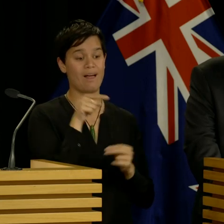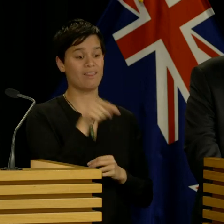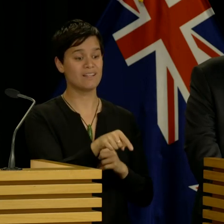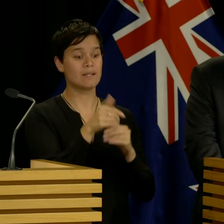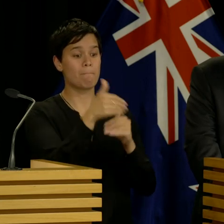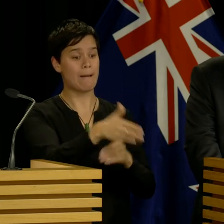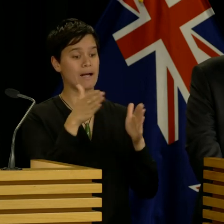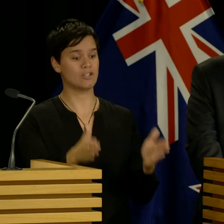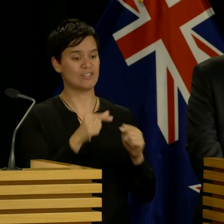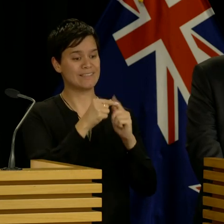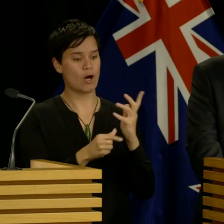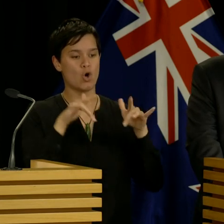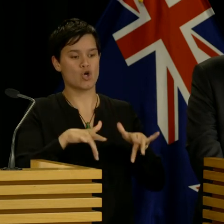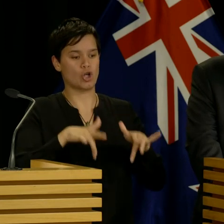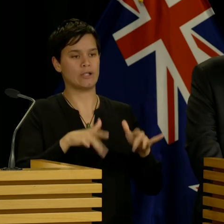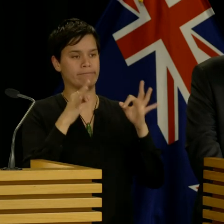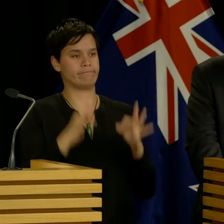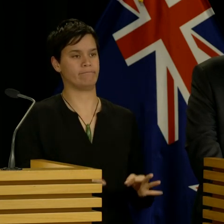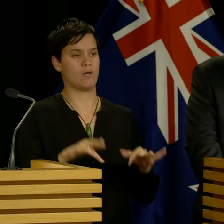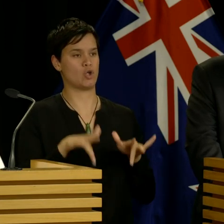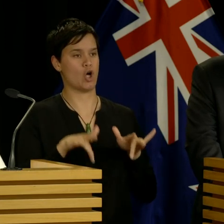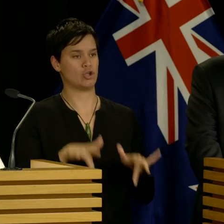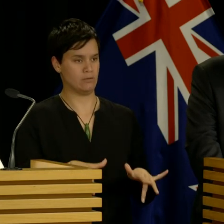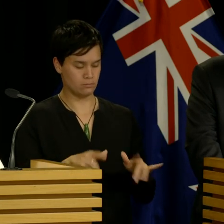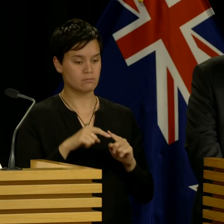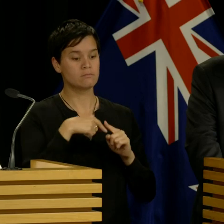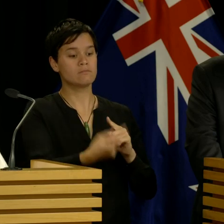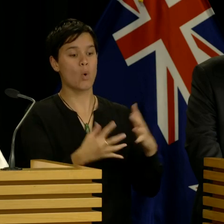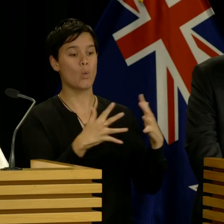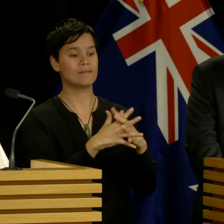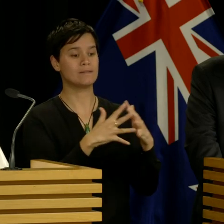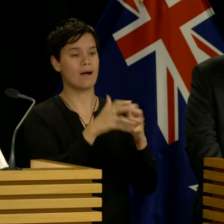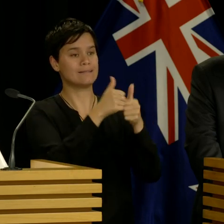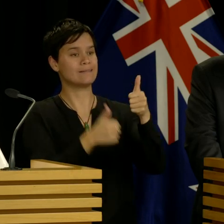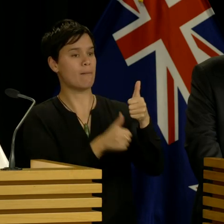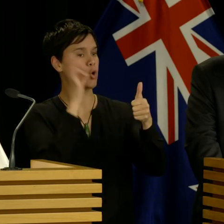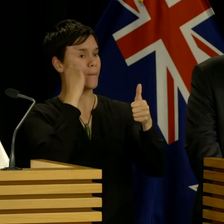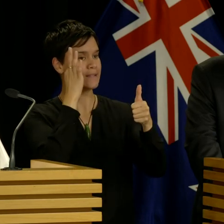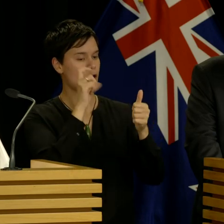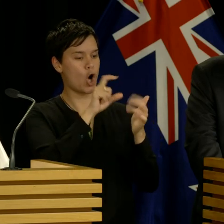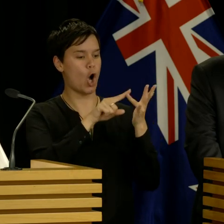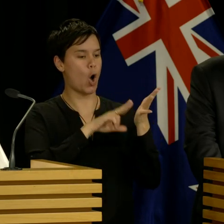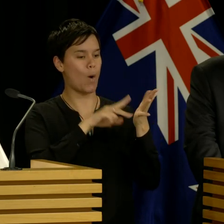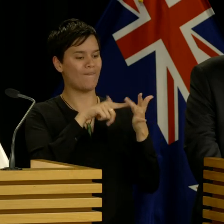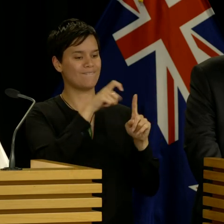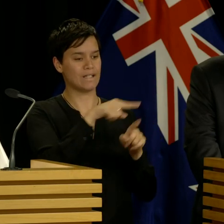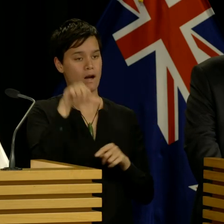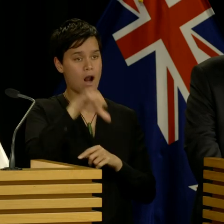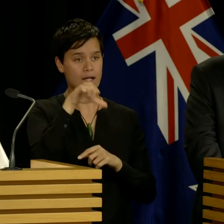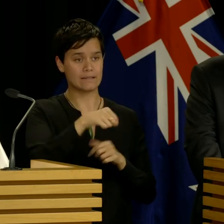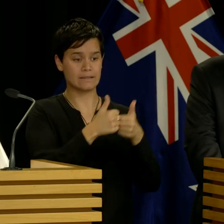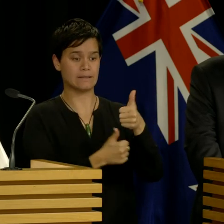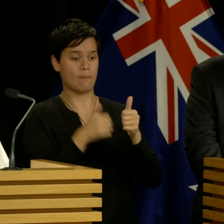being worked through. It will be discussed again at the COVID-19 Cabinet Committee on Wednesday, and we expect to be in a position to make the